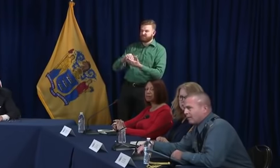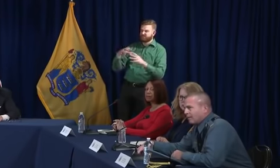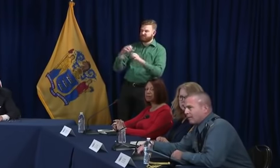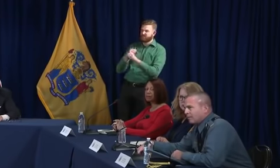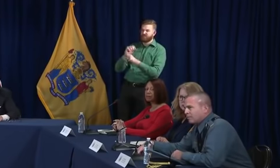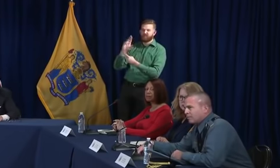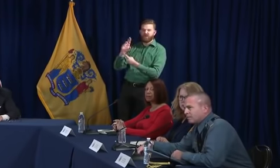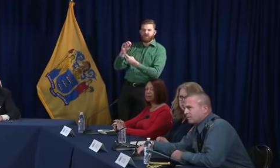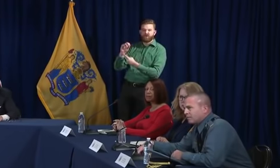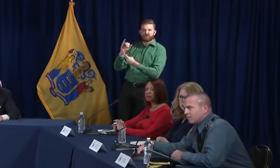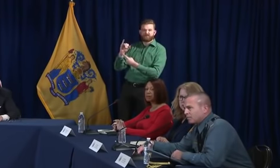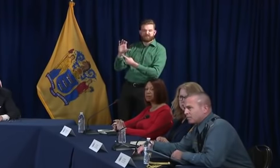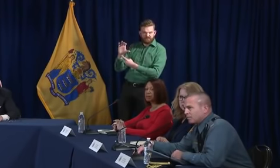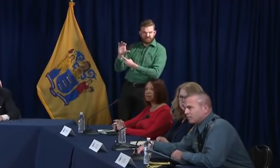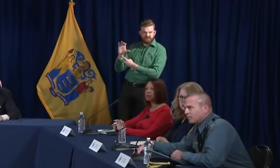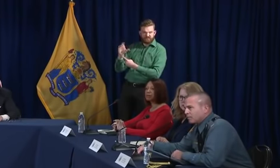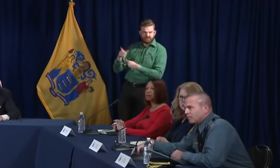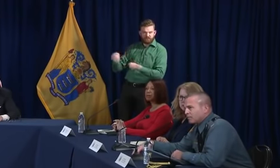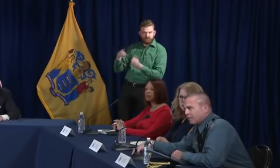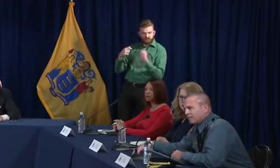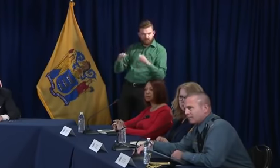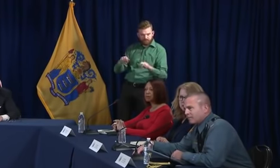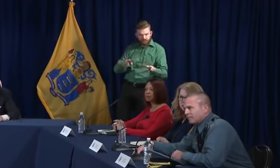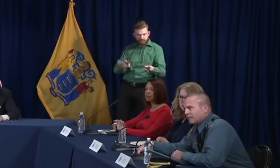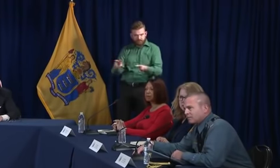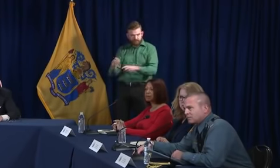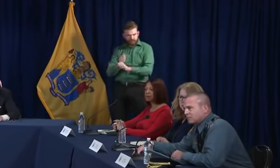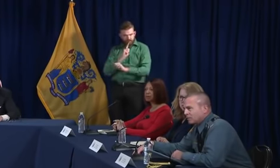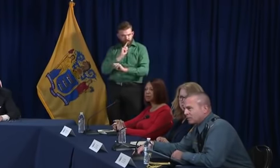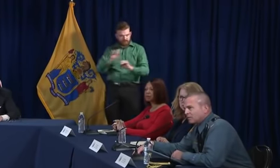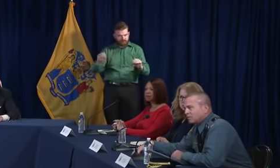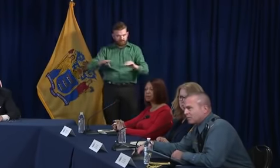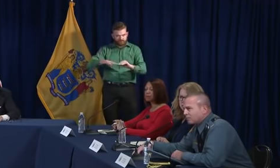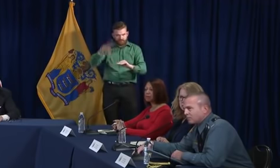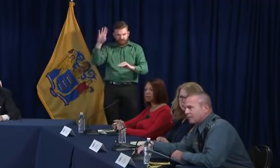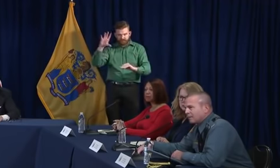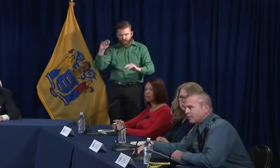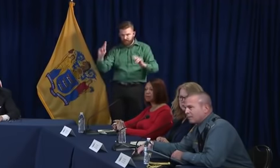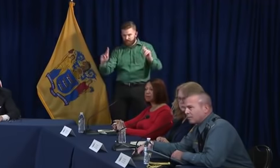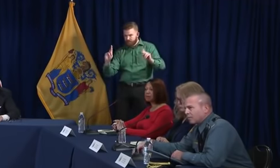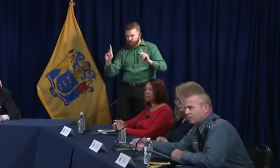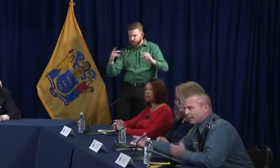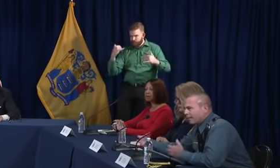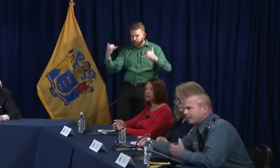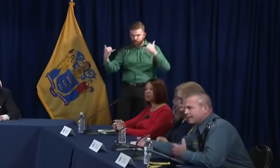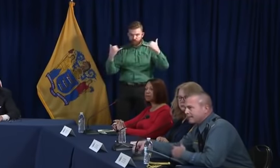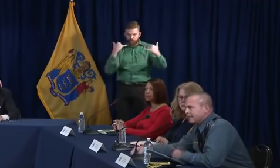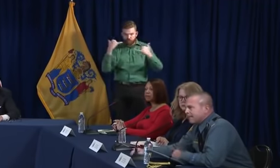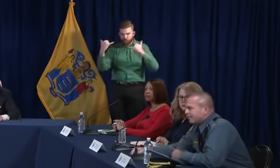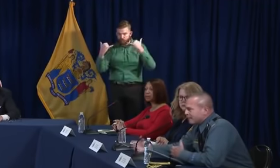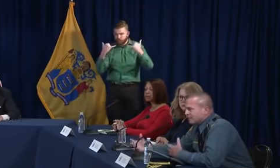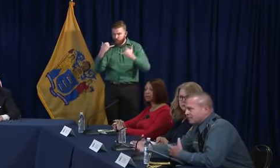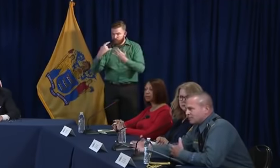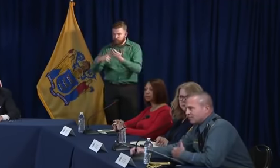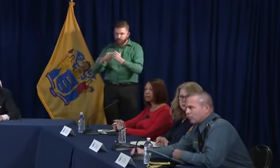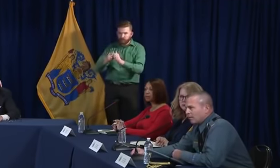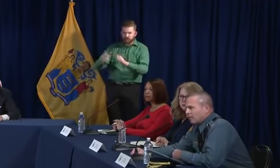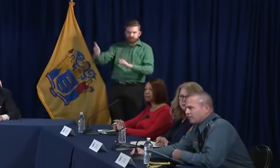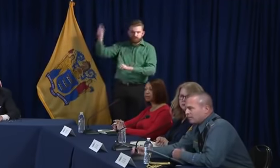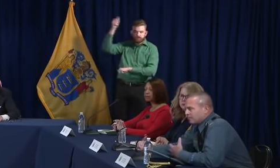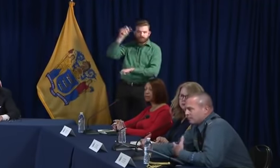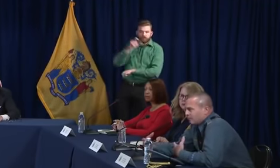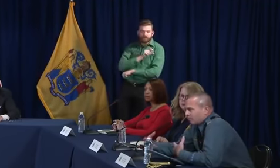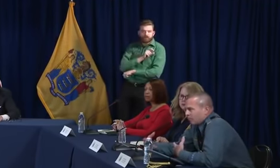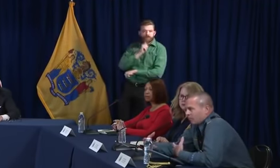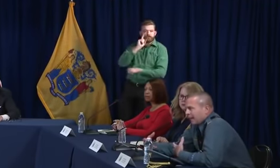phone every day with Chief Chris Lusner, who's the president of the State Association of Chiefs of Police. So we're trying to just see what